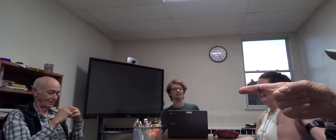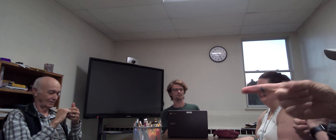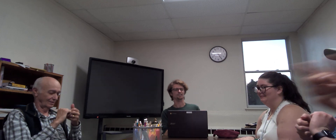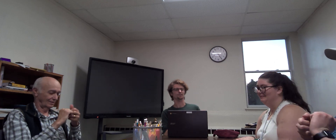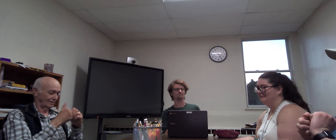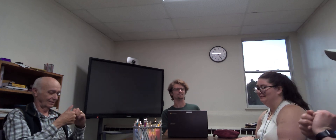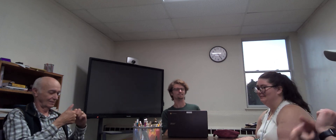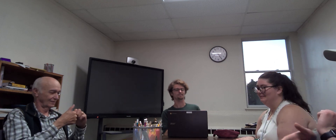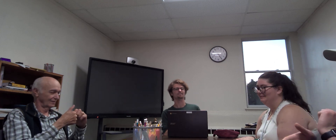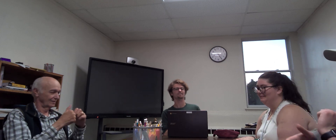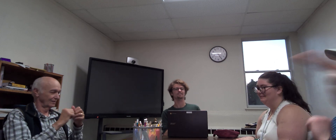are you?